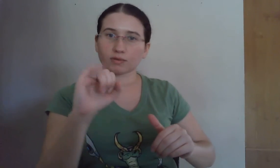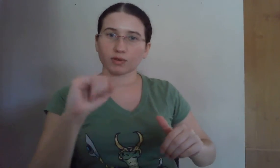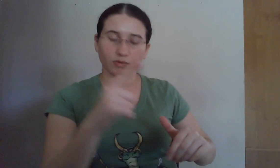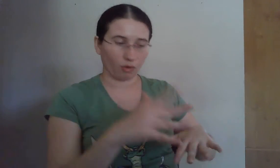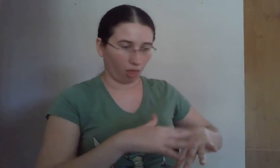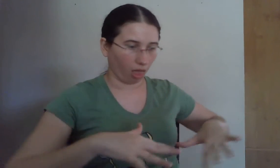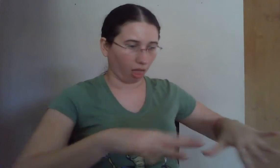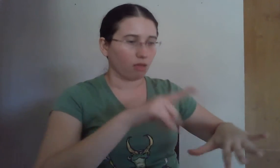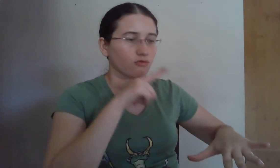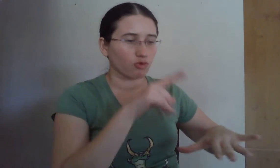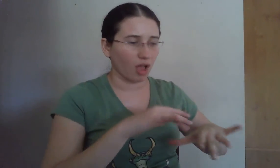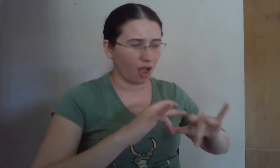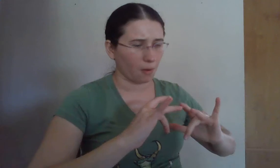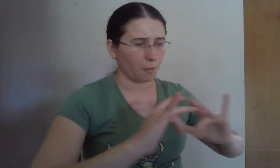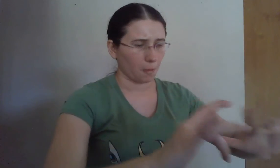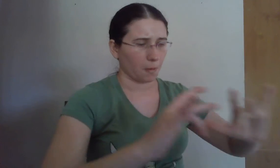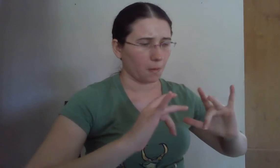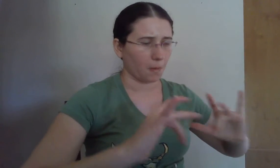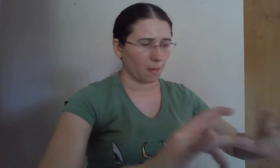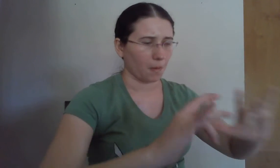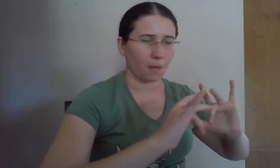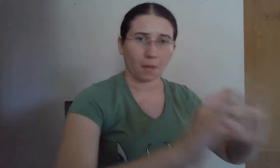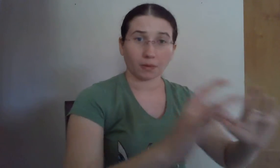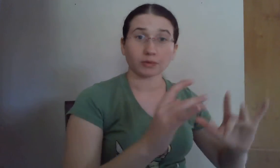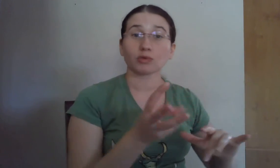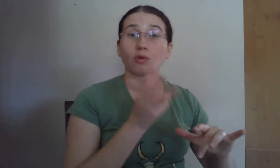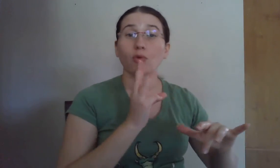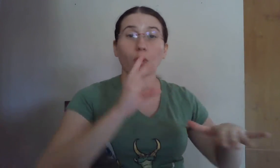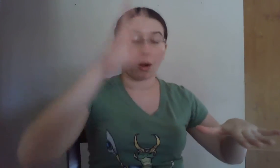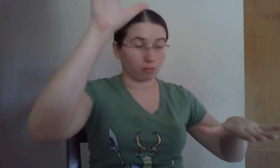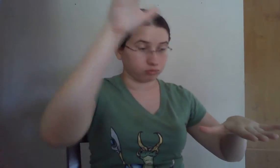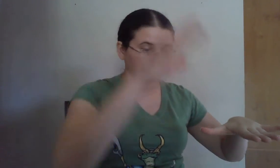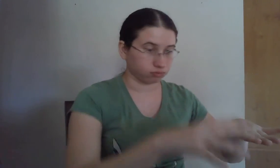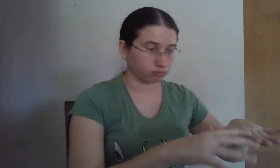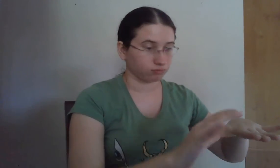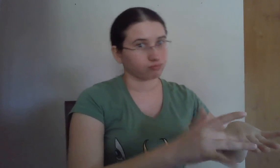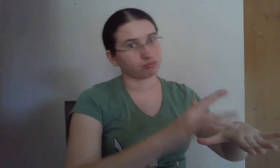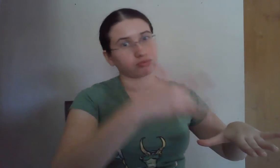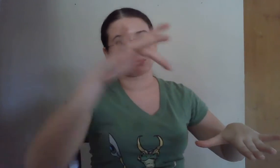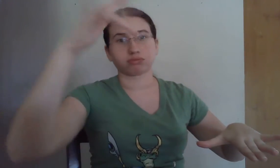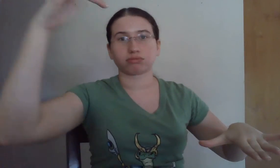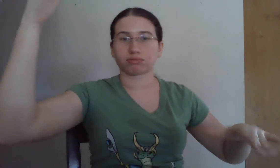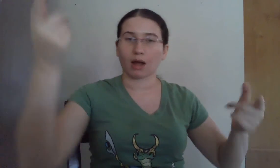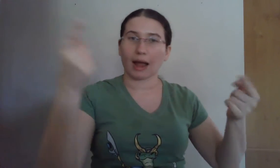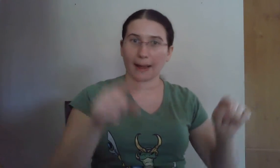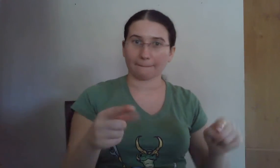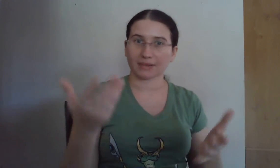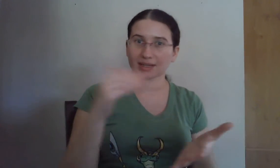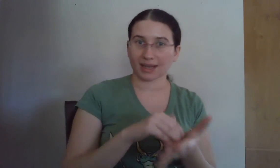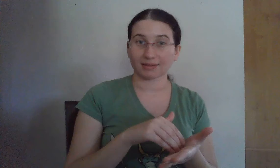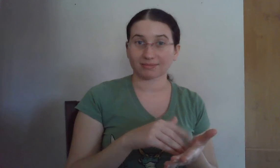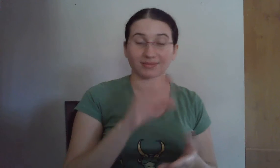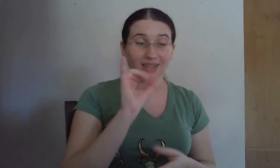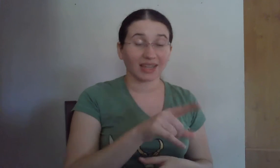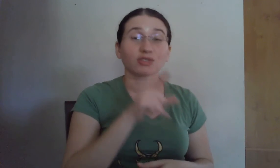algae, leading to increased runoff and evaporation. That is the cancer of desertification that